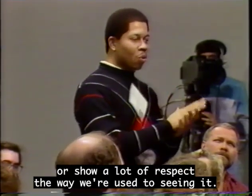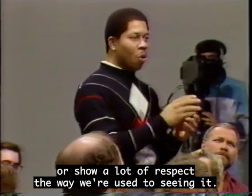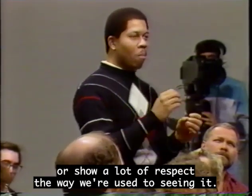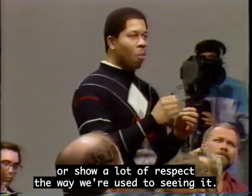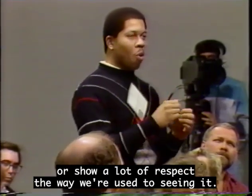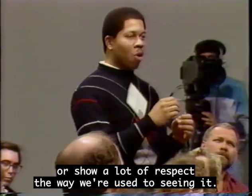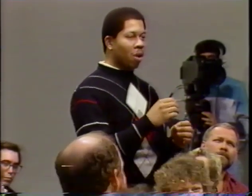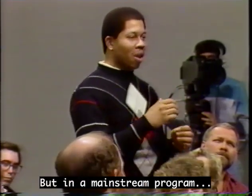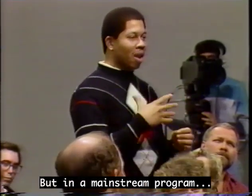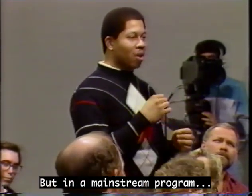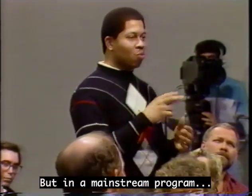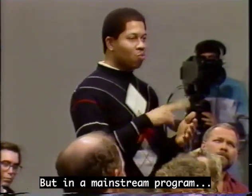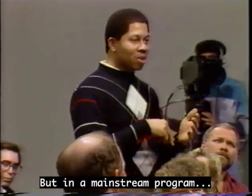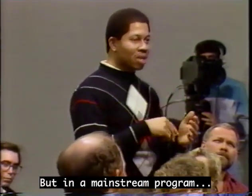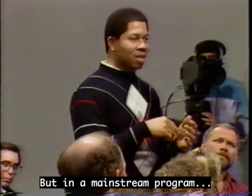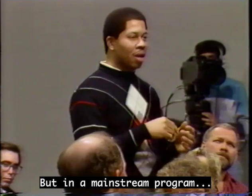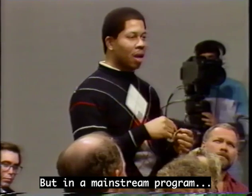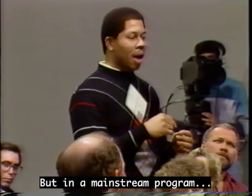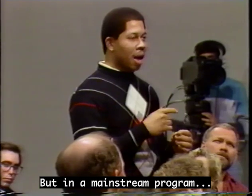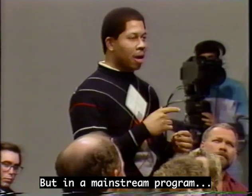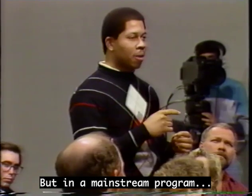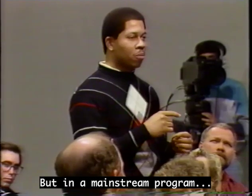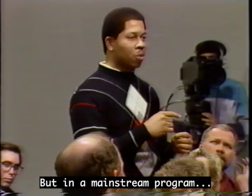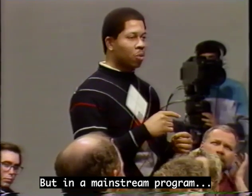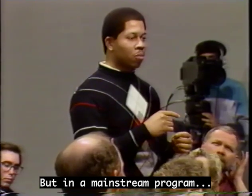seeing it. But in a mainstream program,